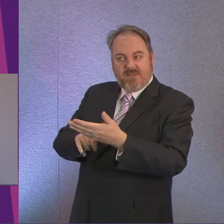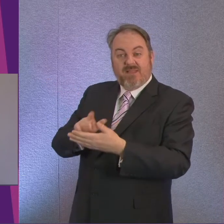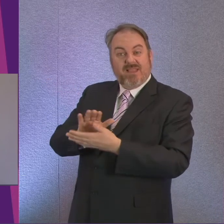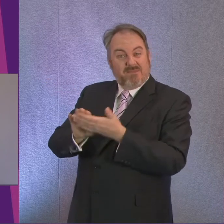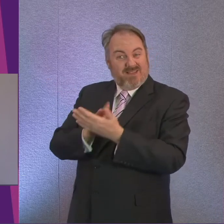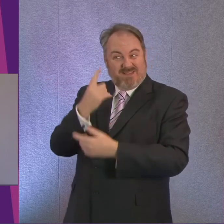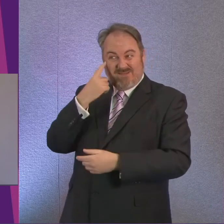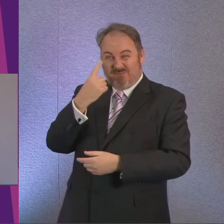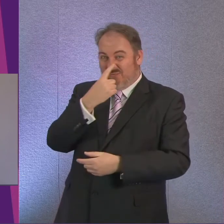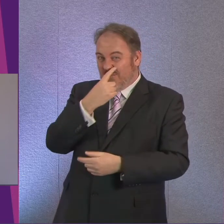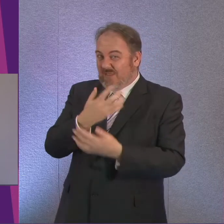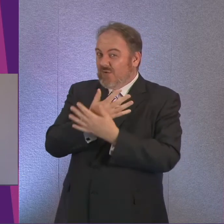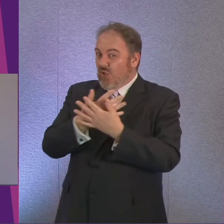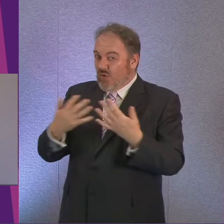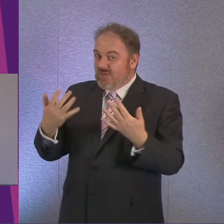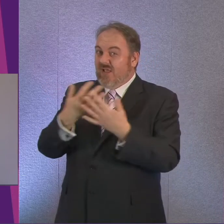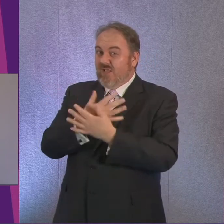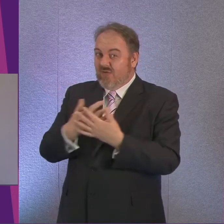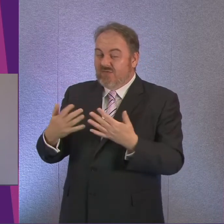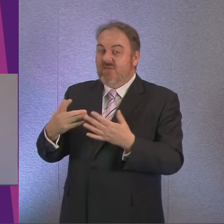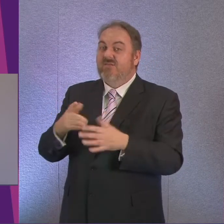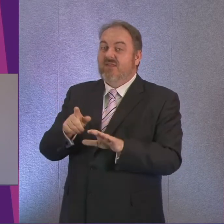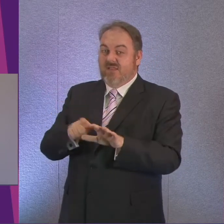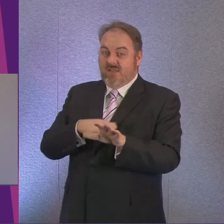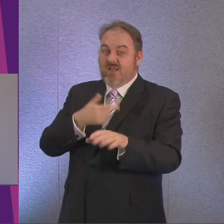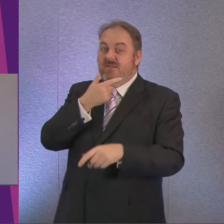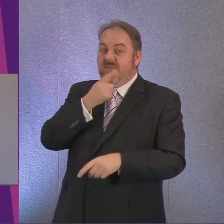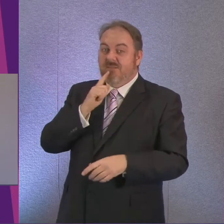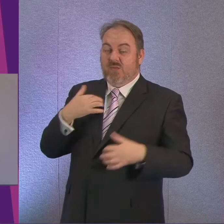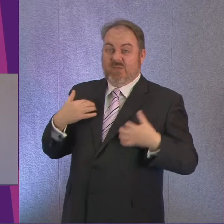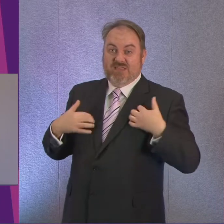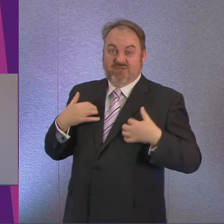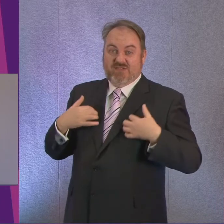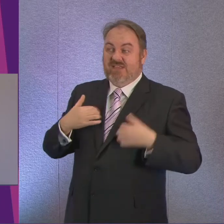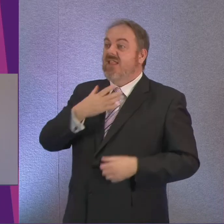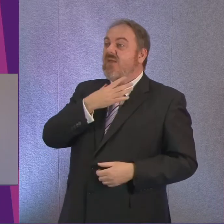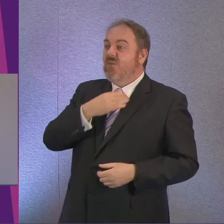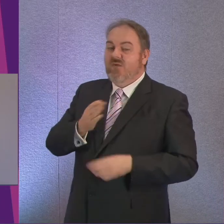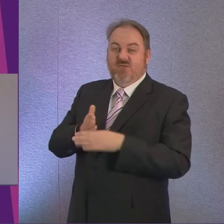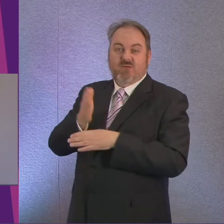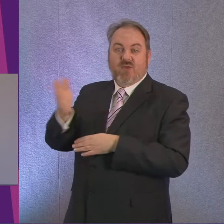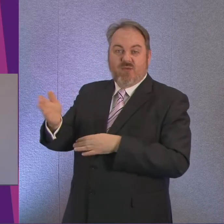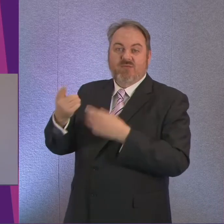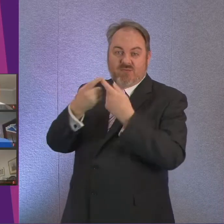our young people in going to college and university at this time, and we're paying very close attention to that.